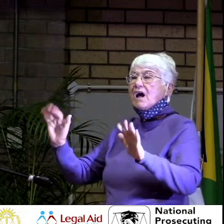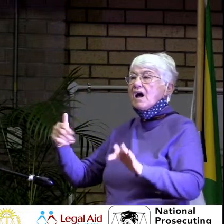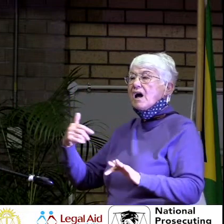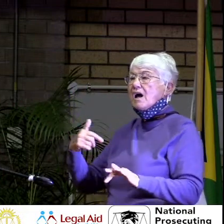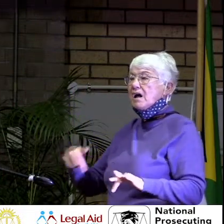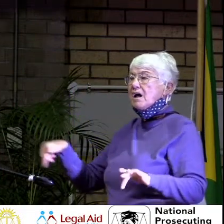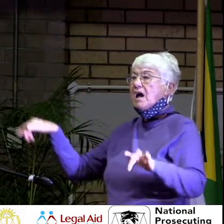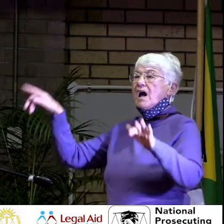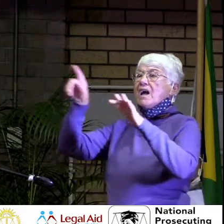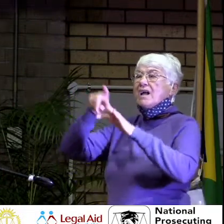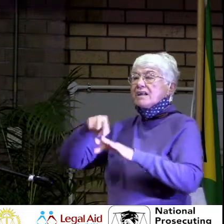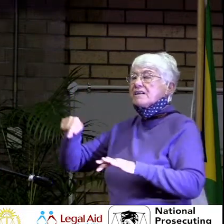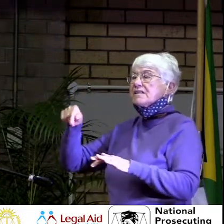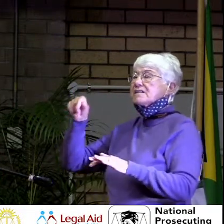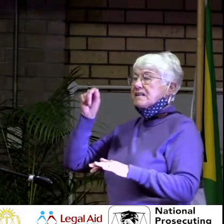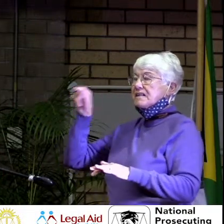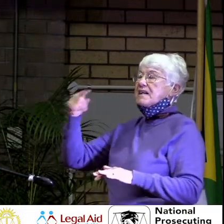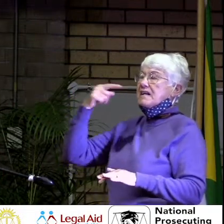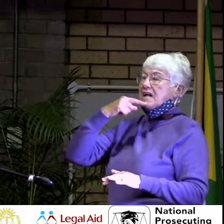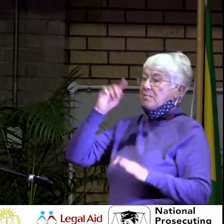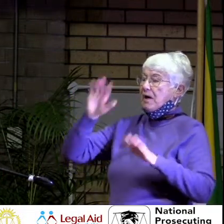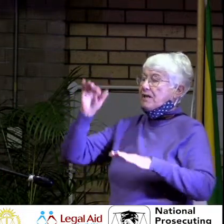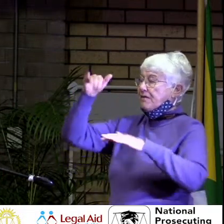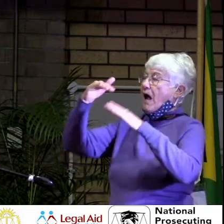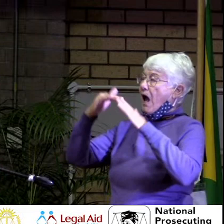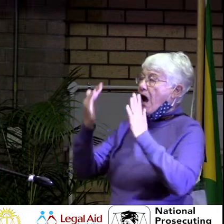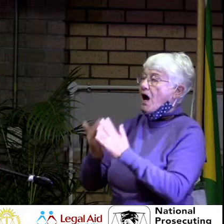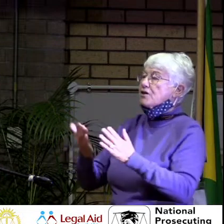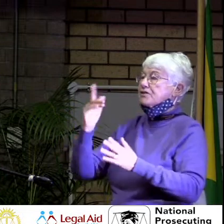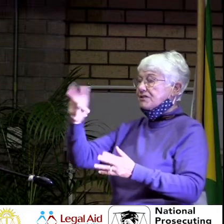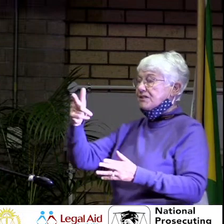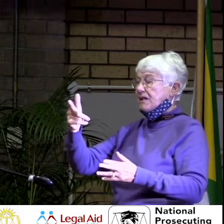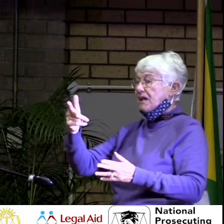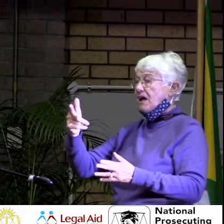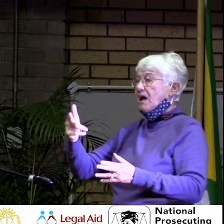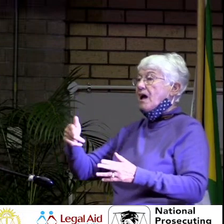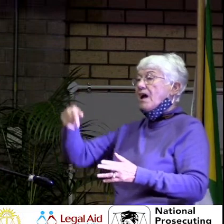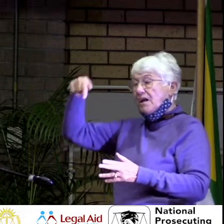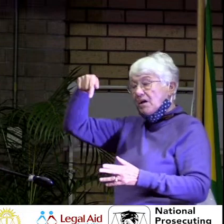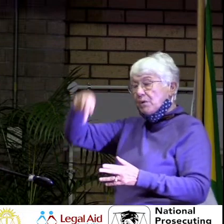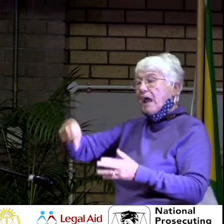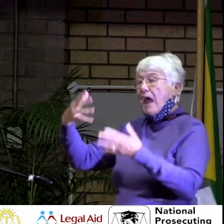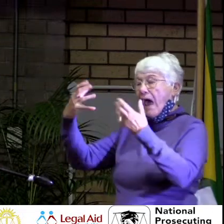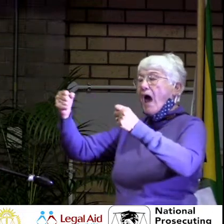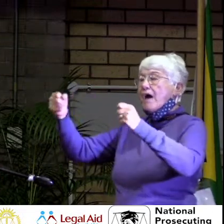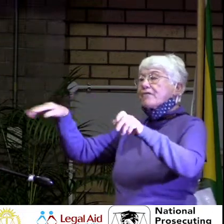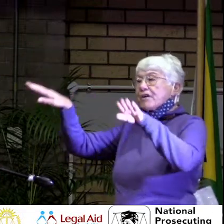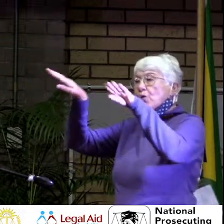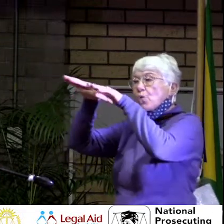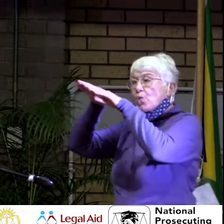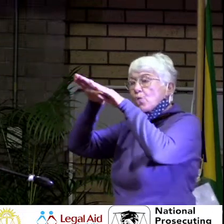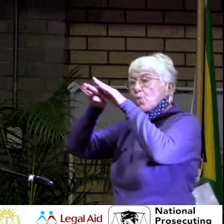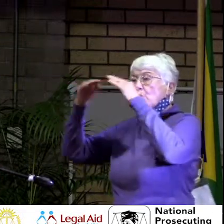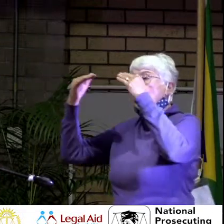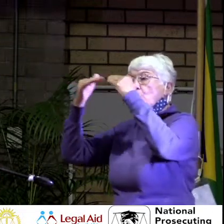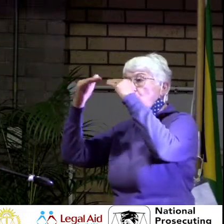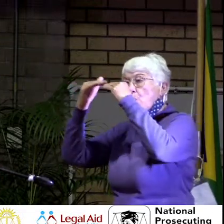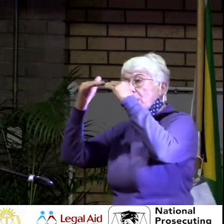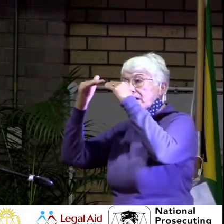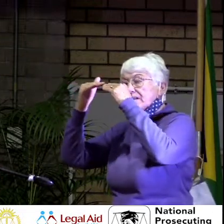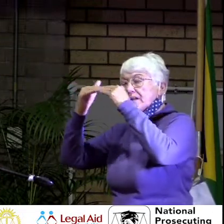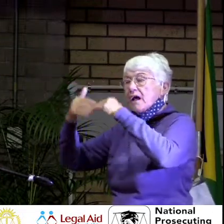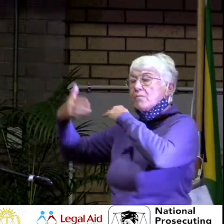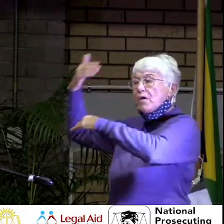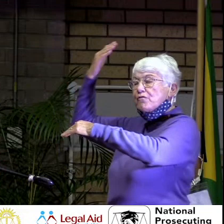about the Constitution that we didn't have before is equality. Before we had apartheid,